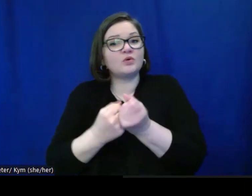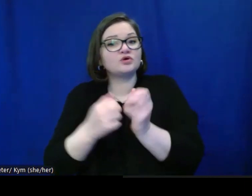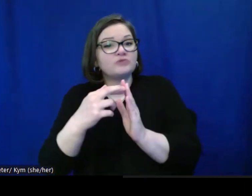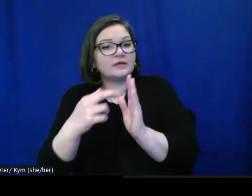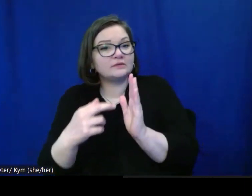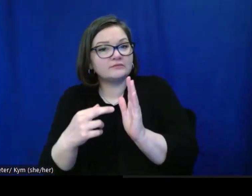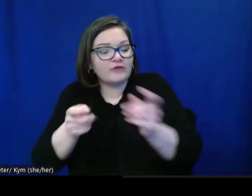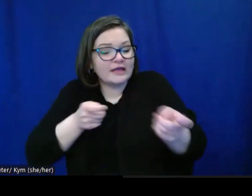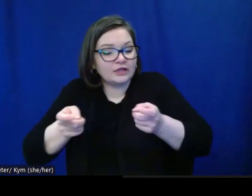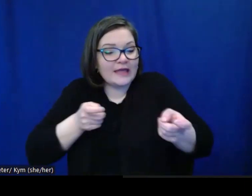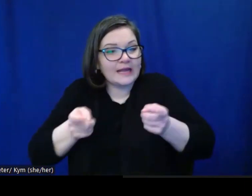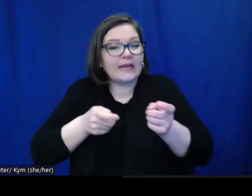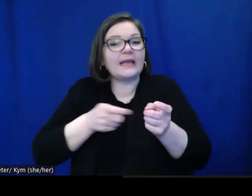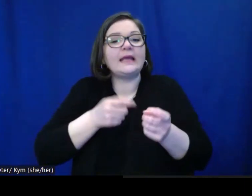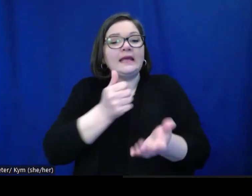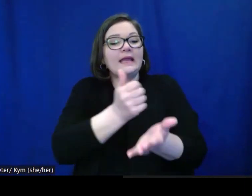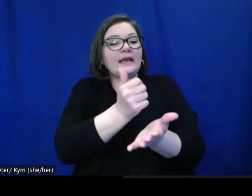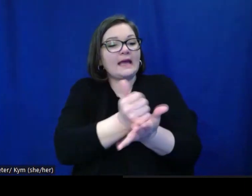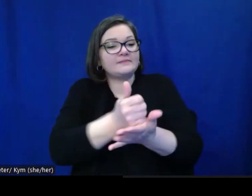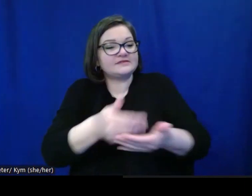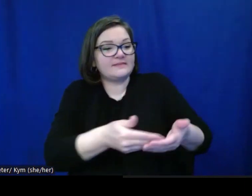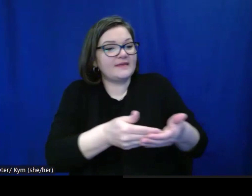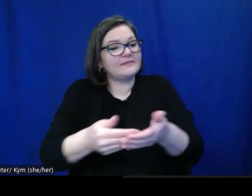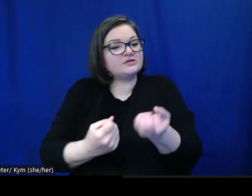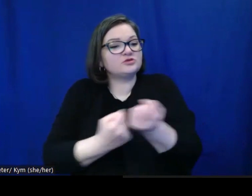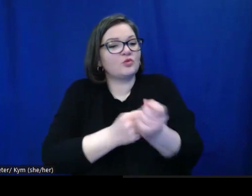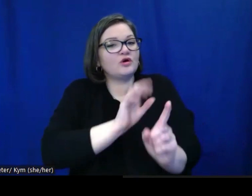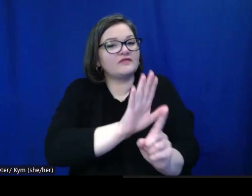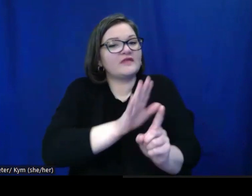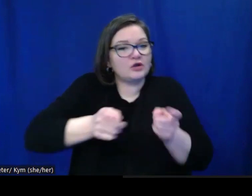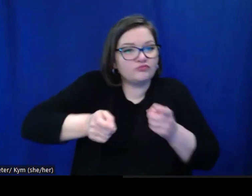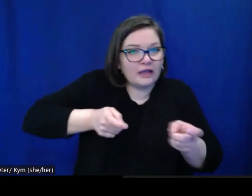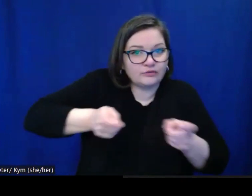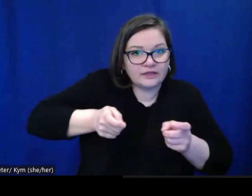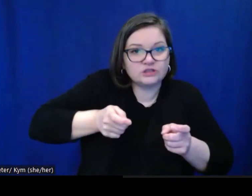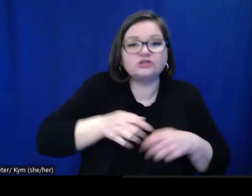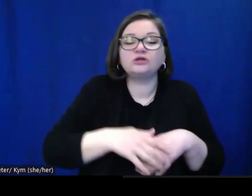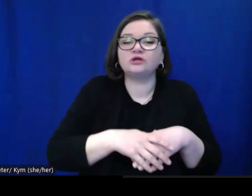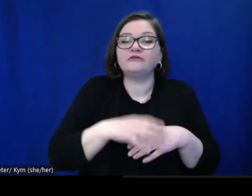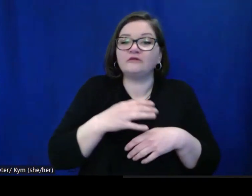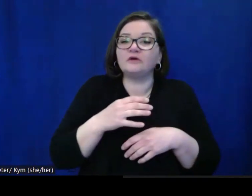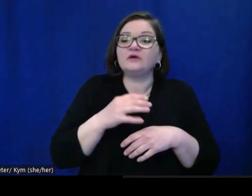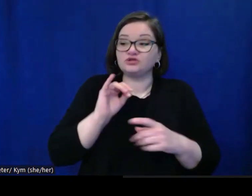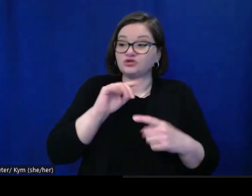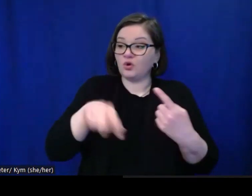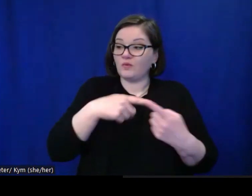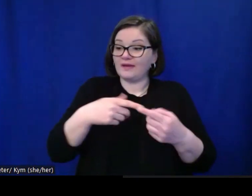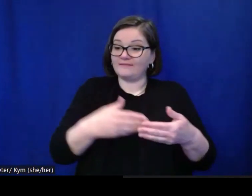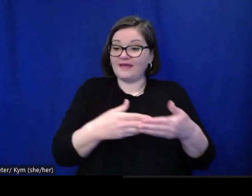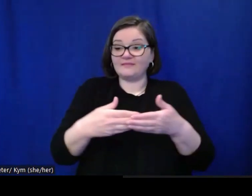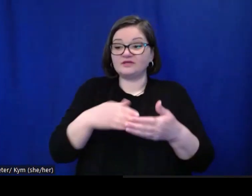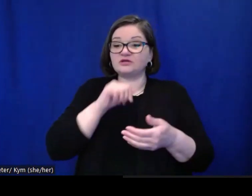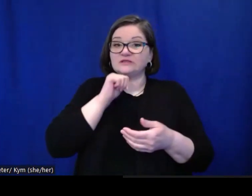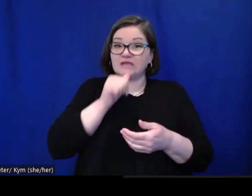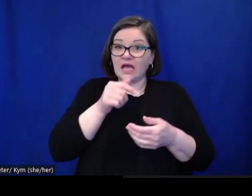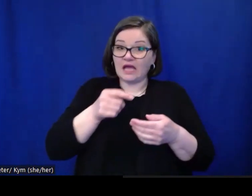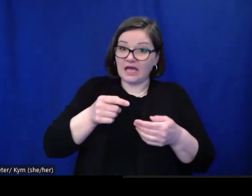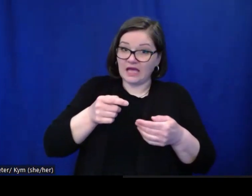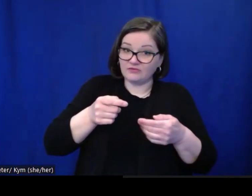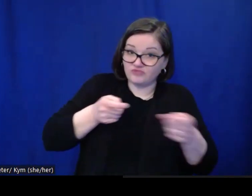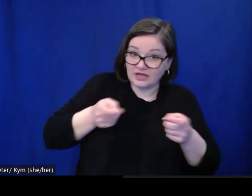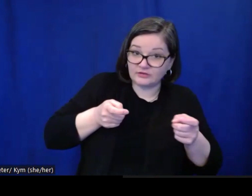infants to support their regulation. If you remember, when infants are dysregulated, they're trying to